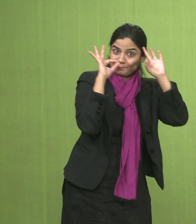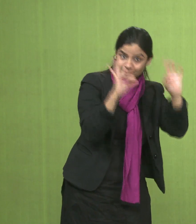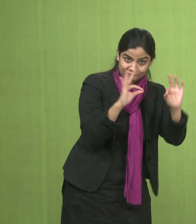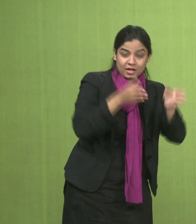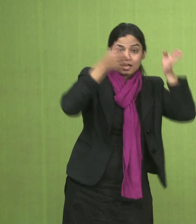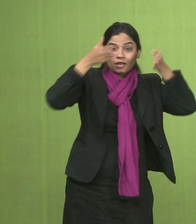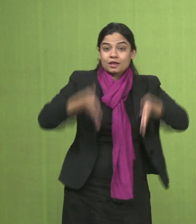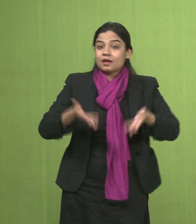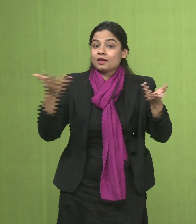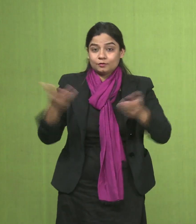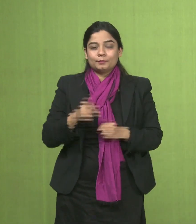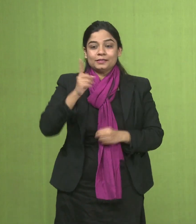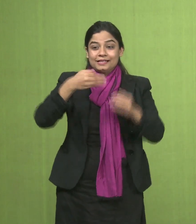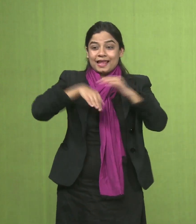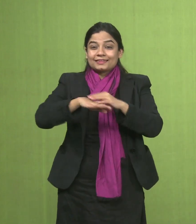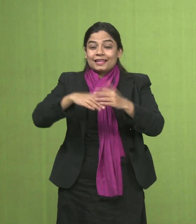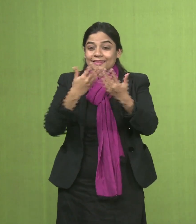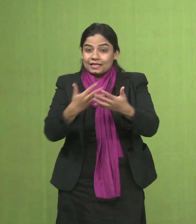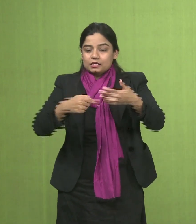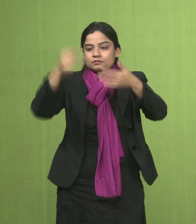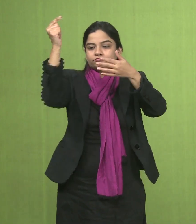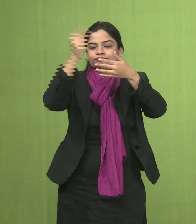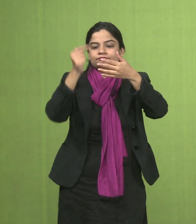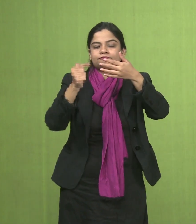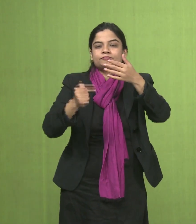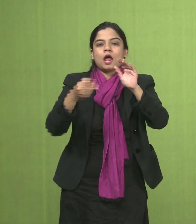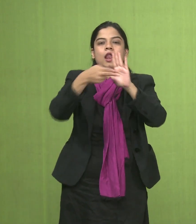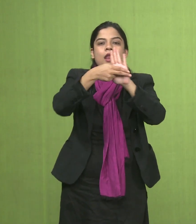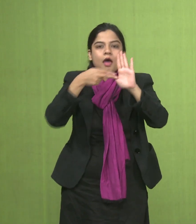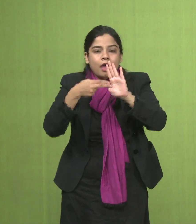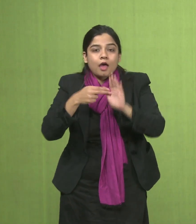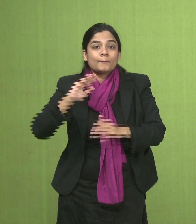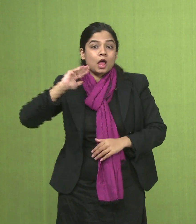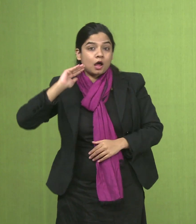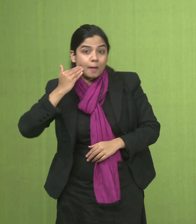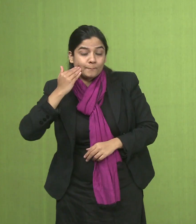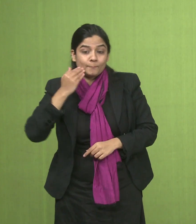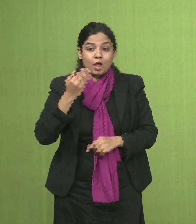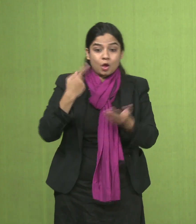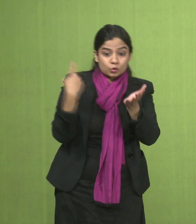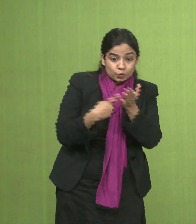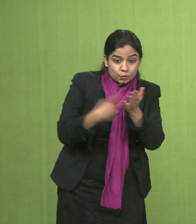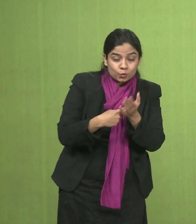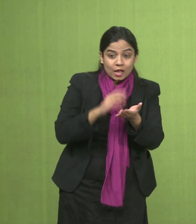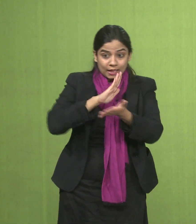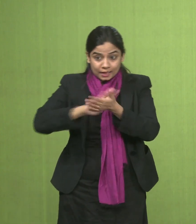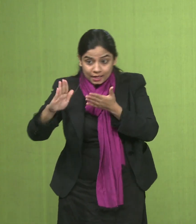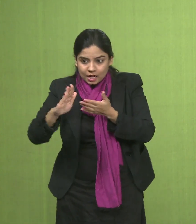You have learnt about consumer right. Now remember, anything that you're buying, check the labels. The name, the